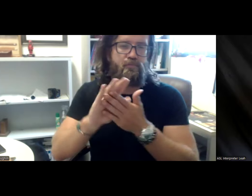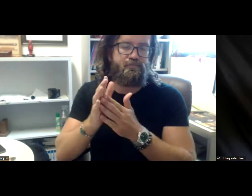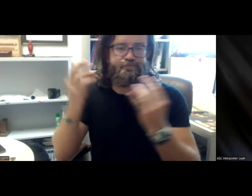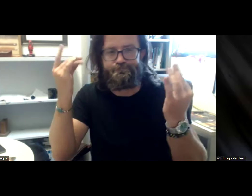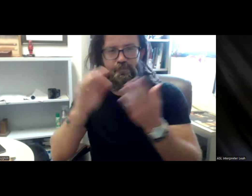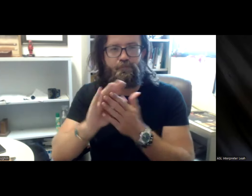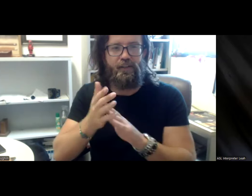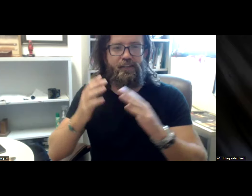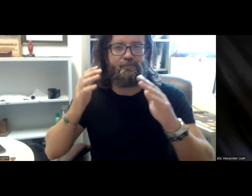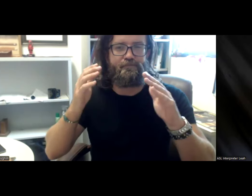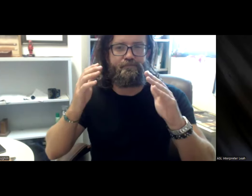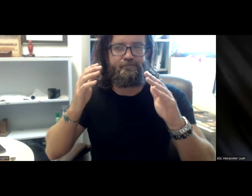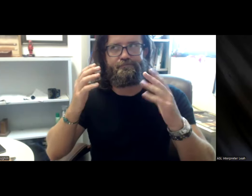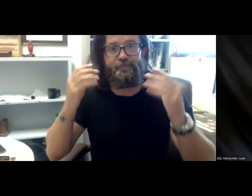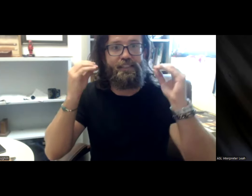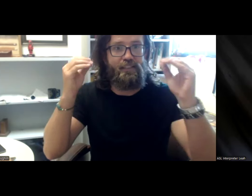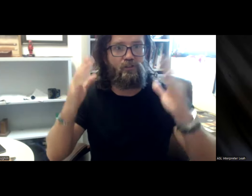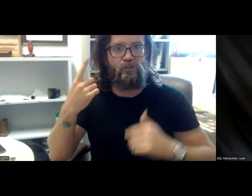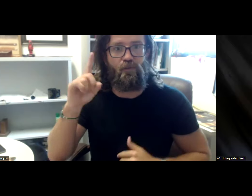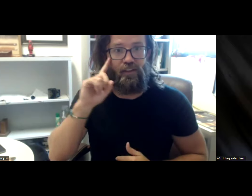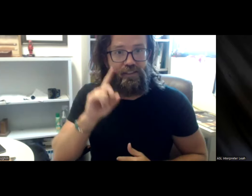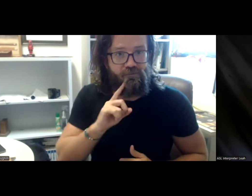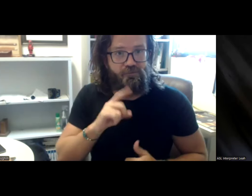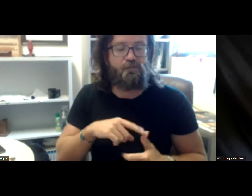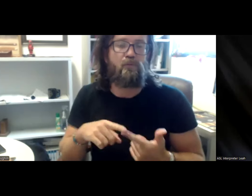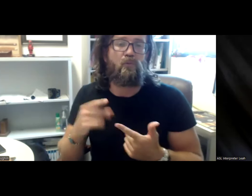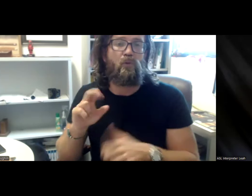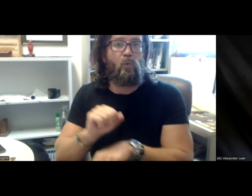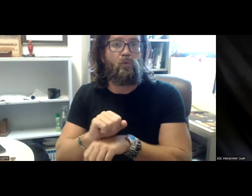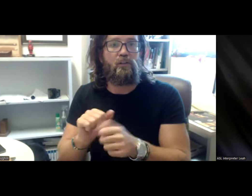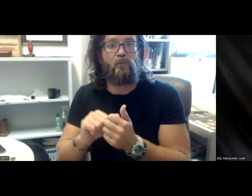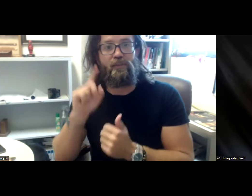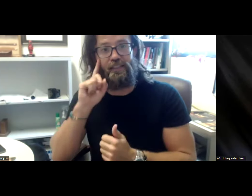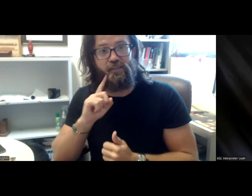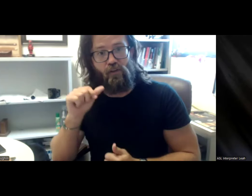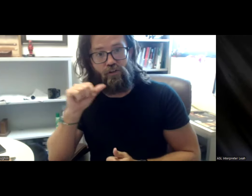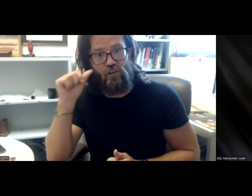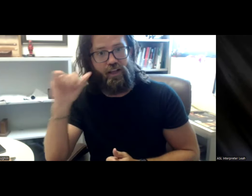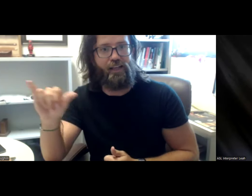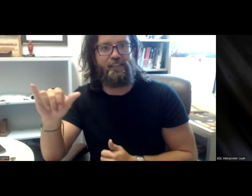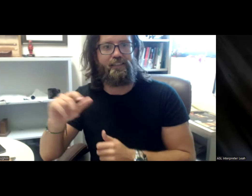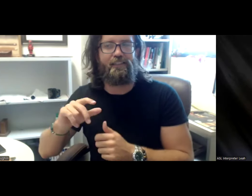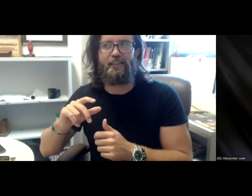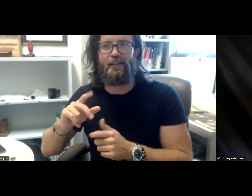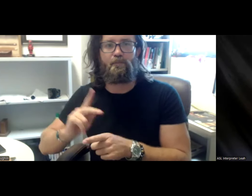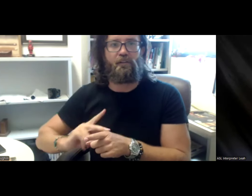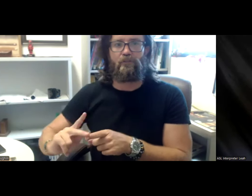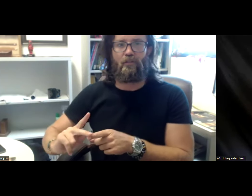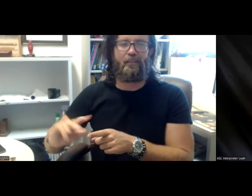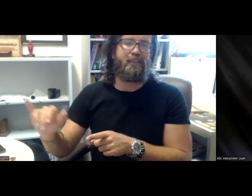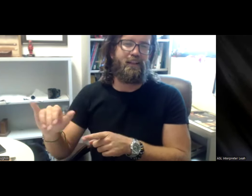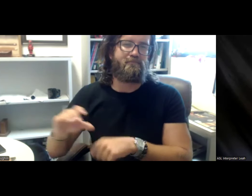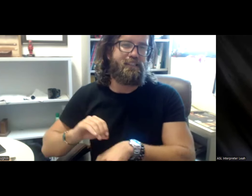So now, for those of you who are thinking about becoming perhaps teachers for deaf folks or working with deaf